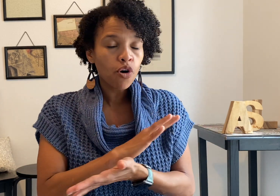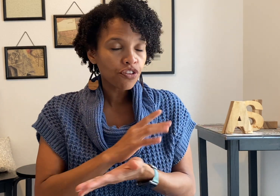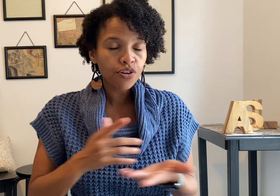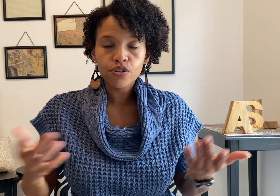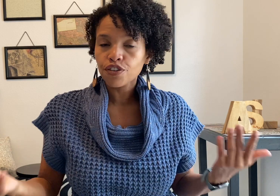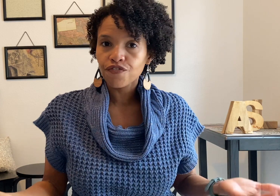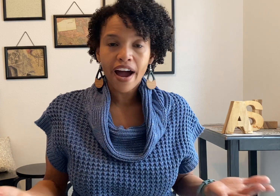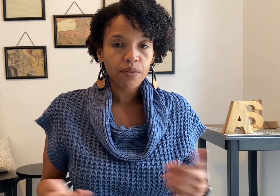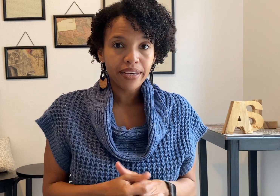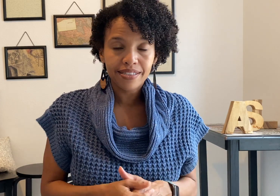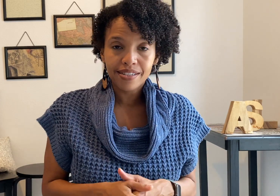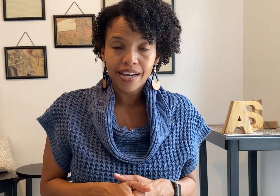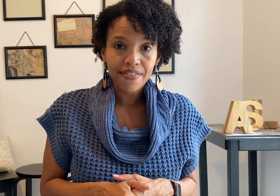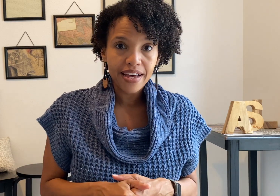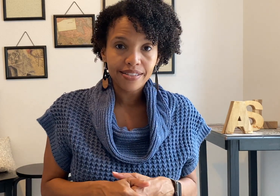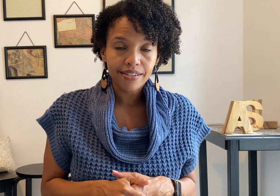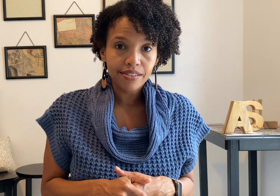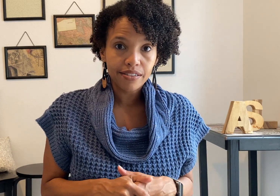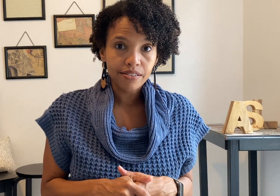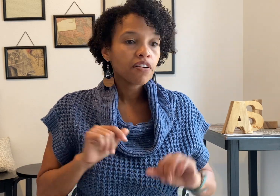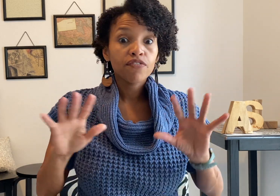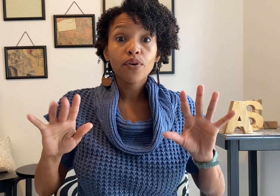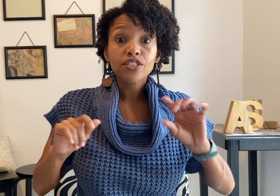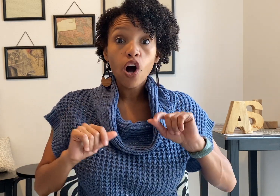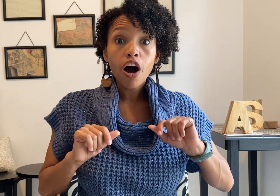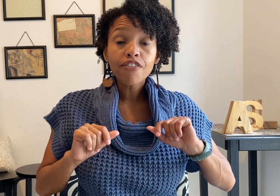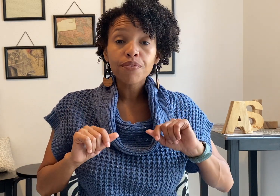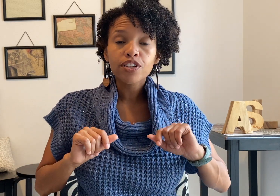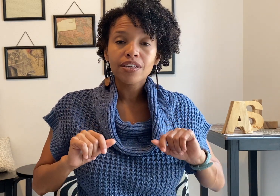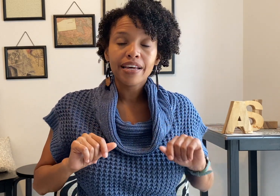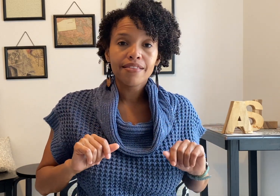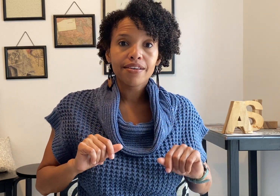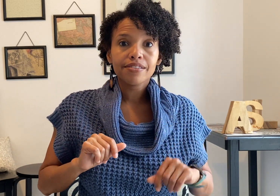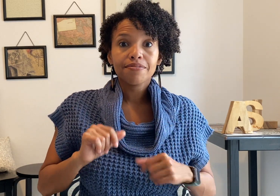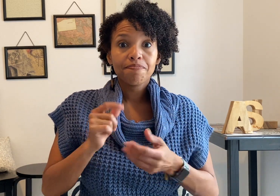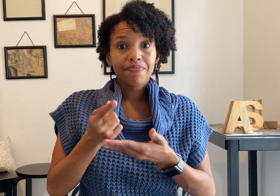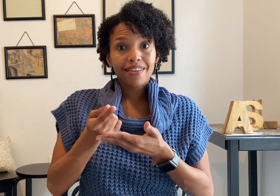of those are fine ways to sign that sentence. Voice off, it would look like this.